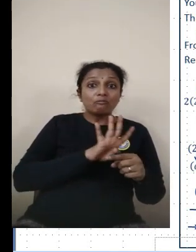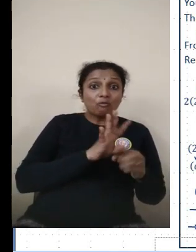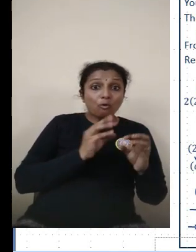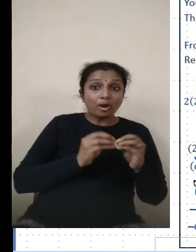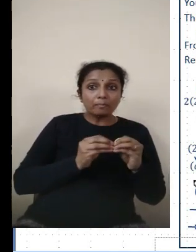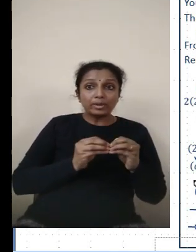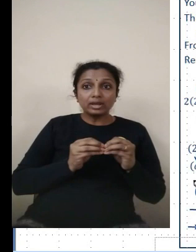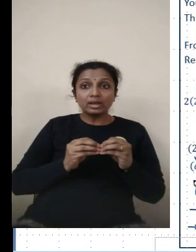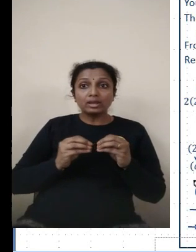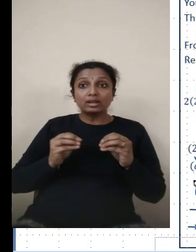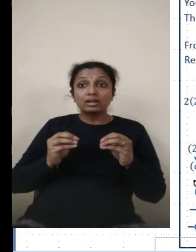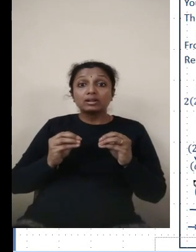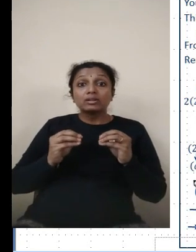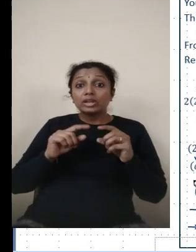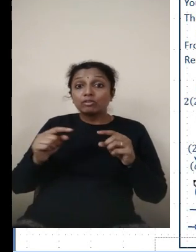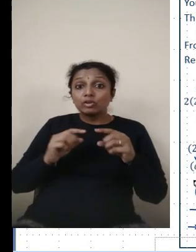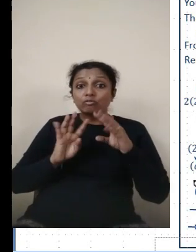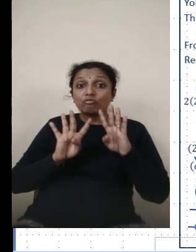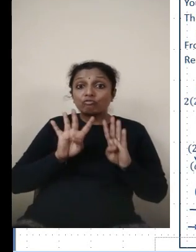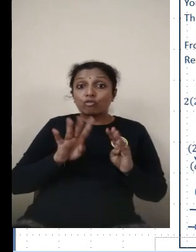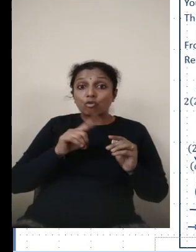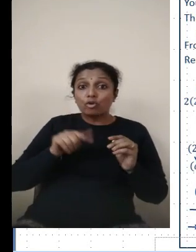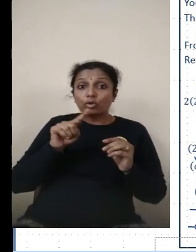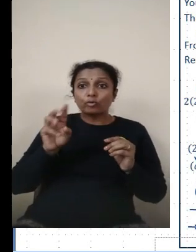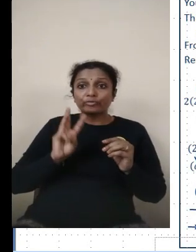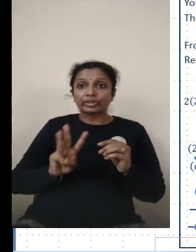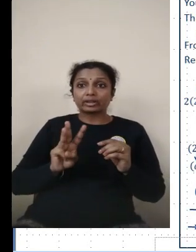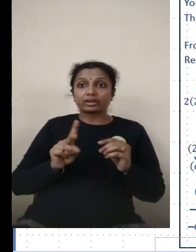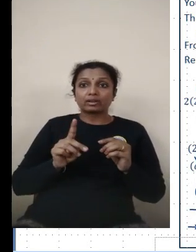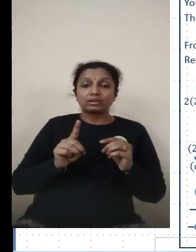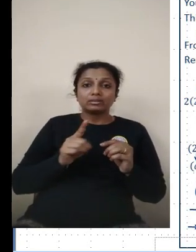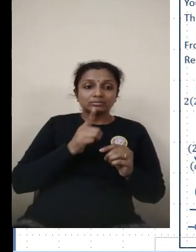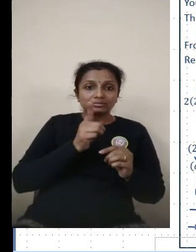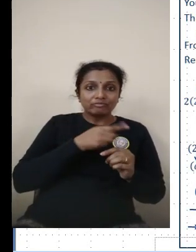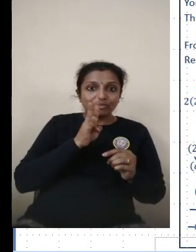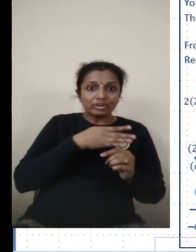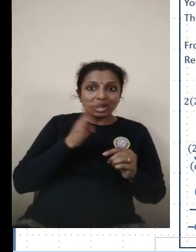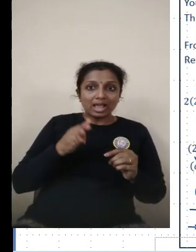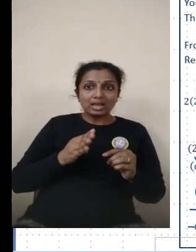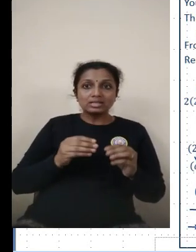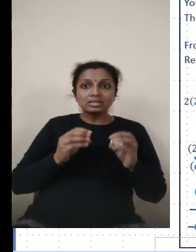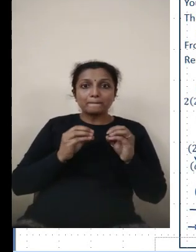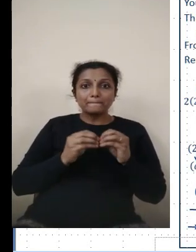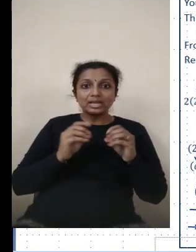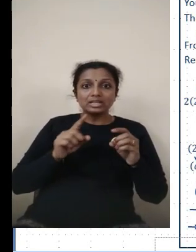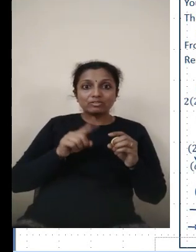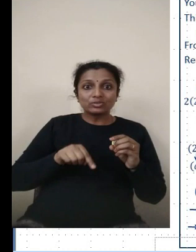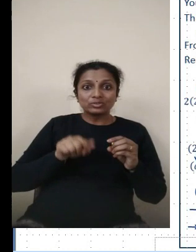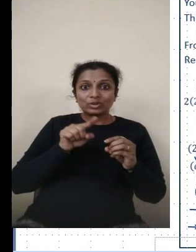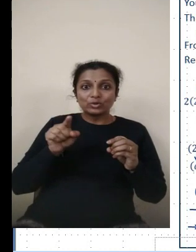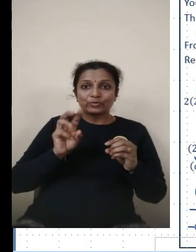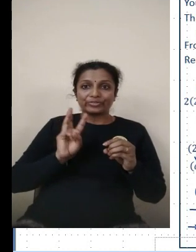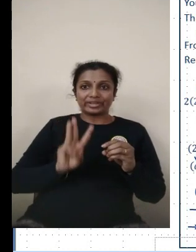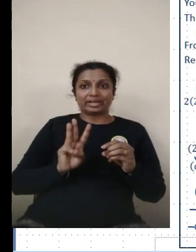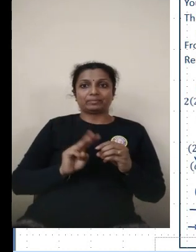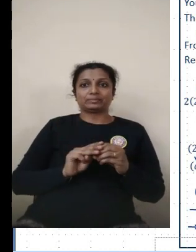Now, the whole equation can be written as 2x squared